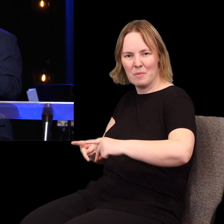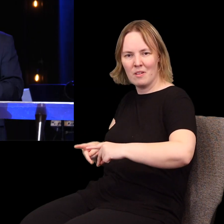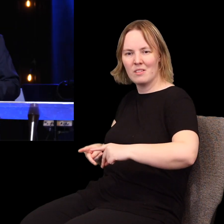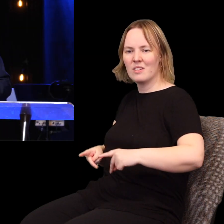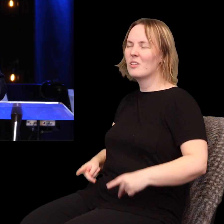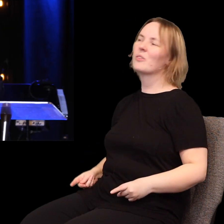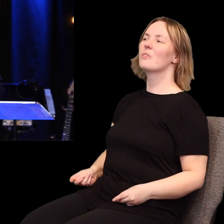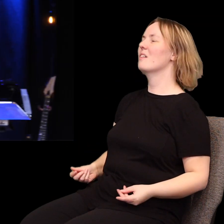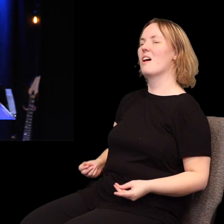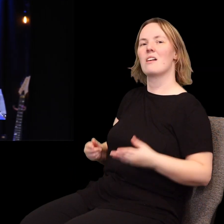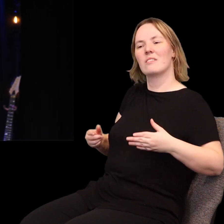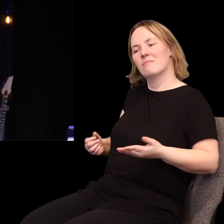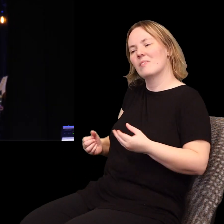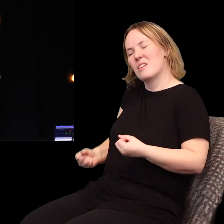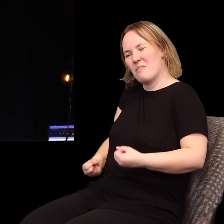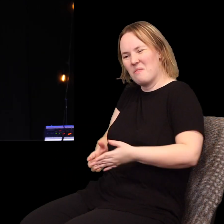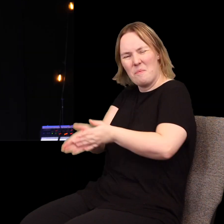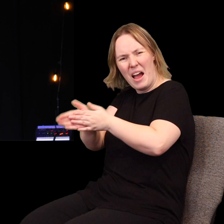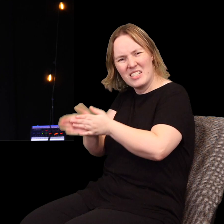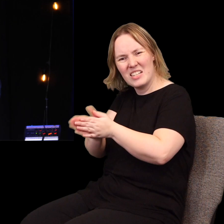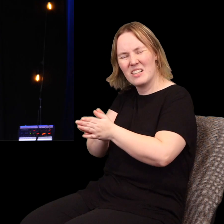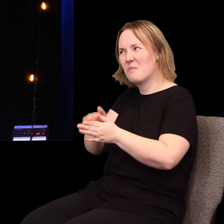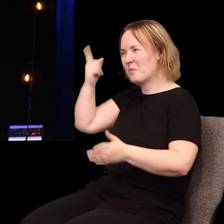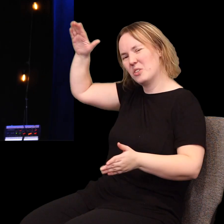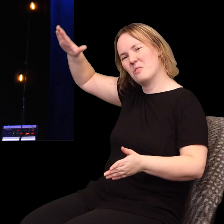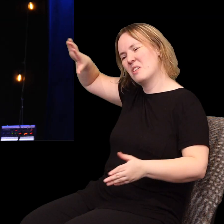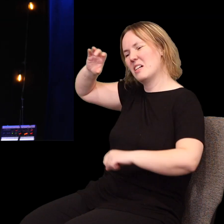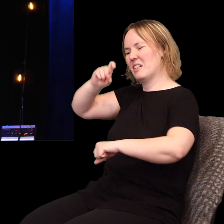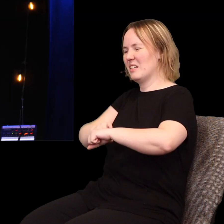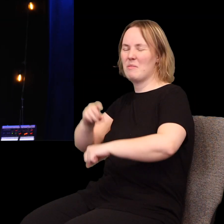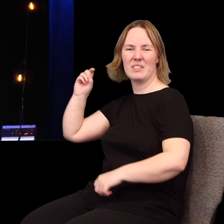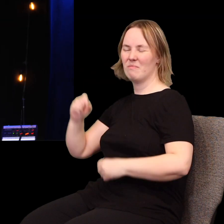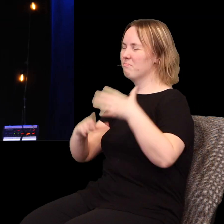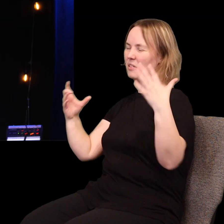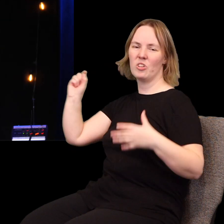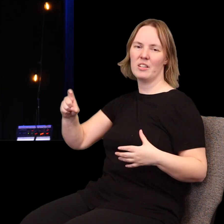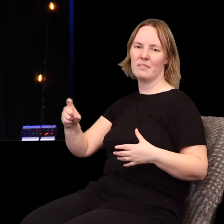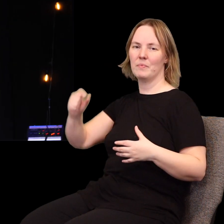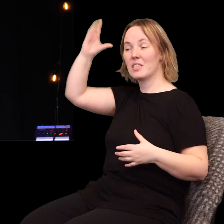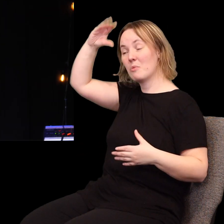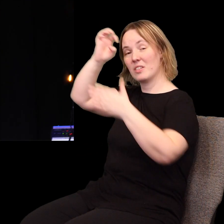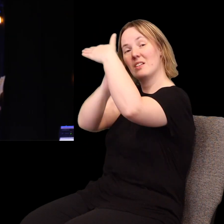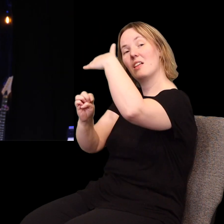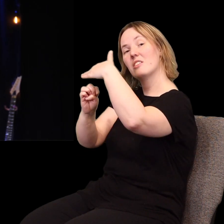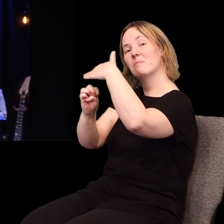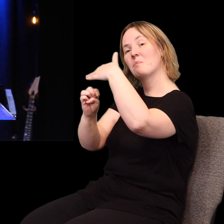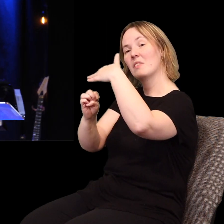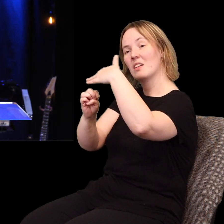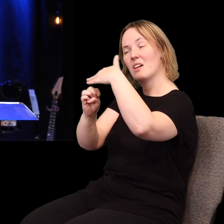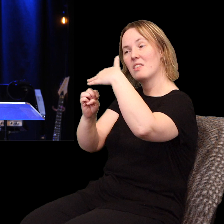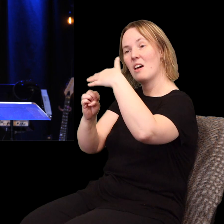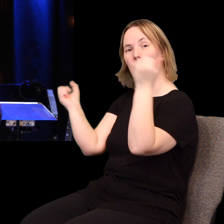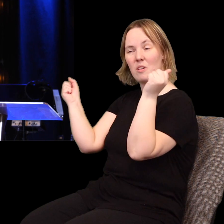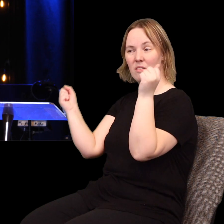who burn brightly today in the time of such need around us. And so it's Moses and Elijah who also appeared